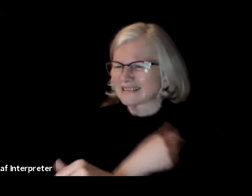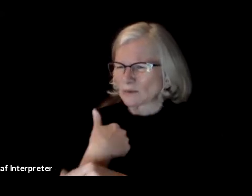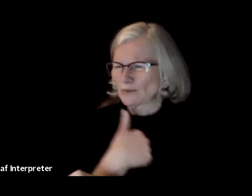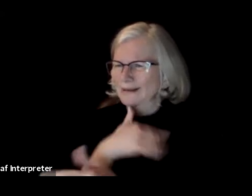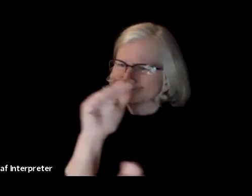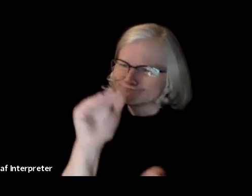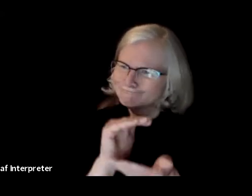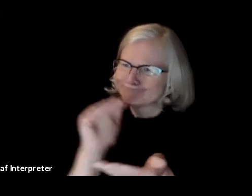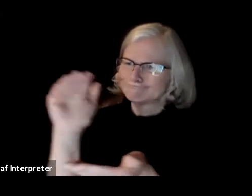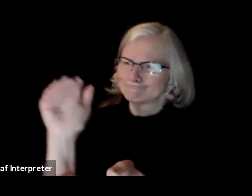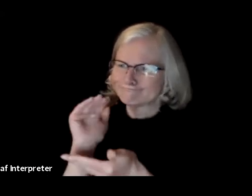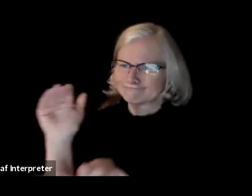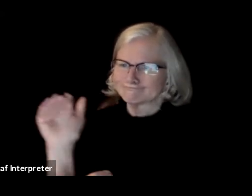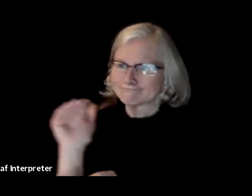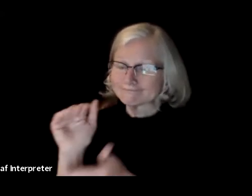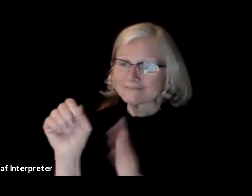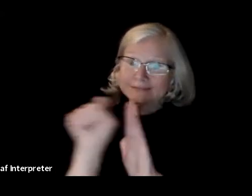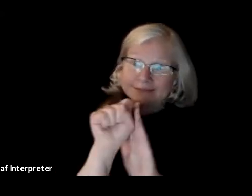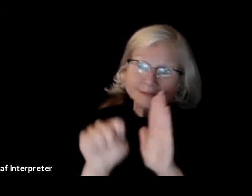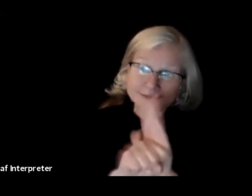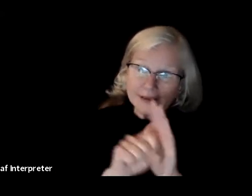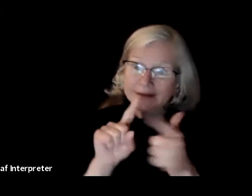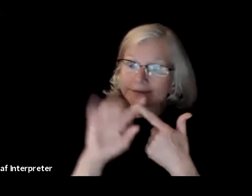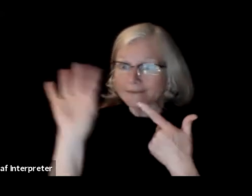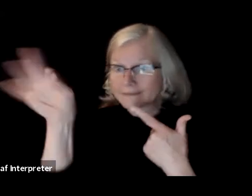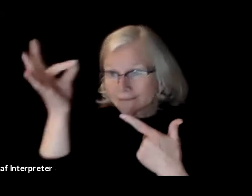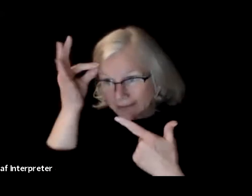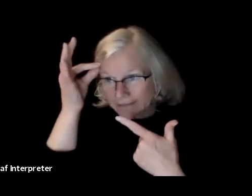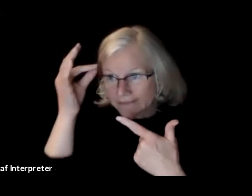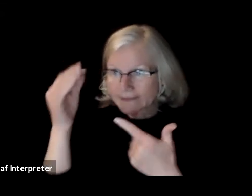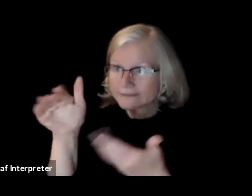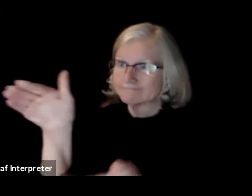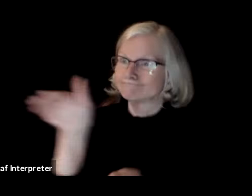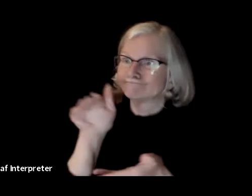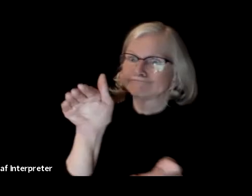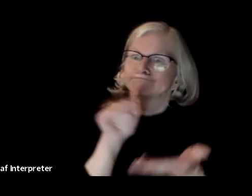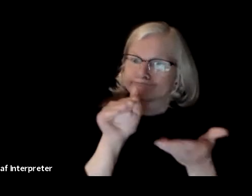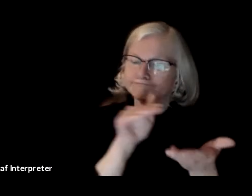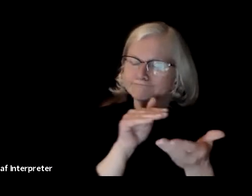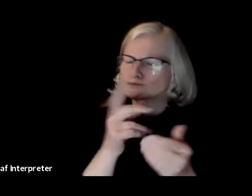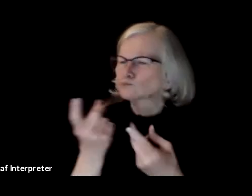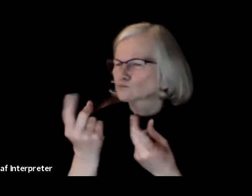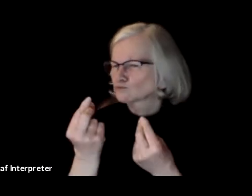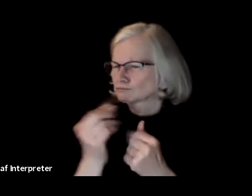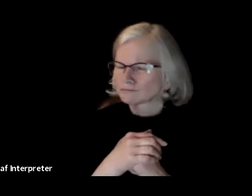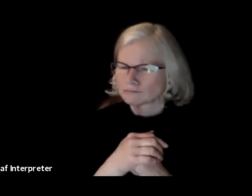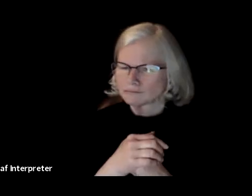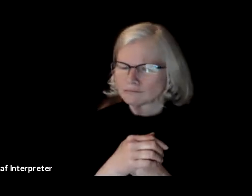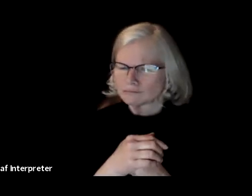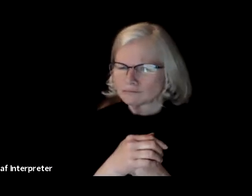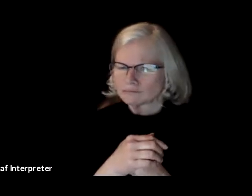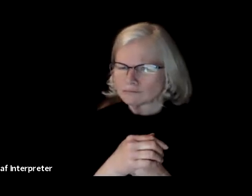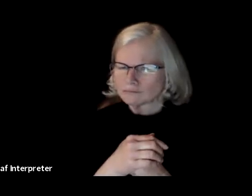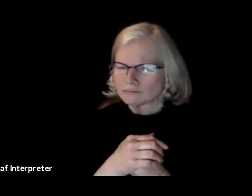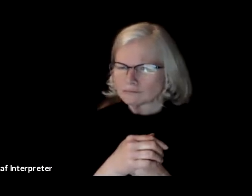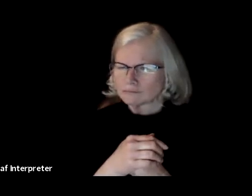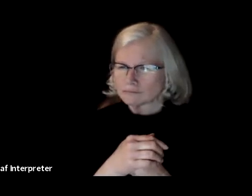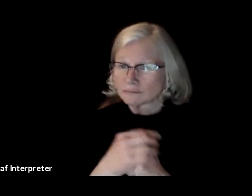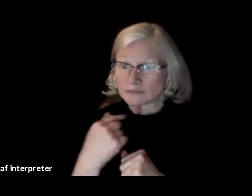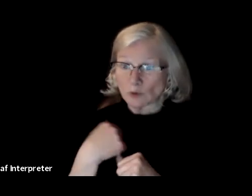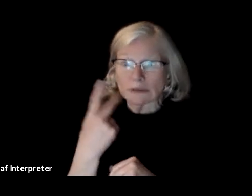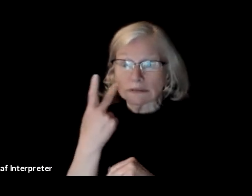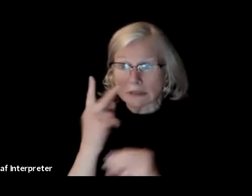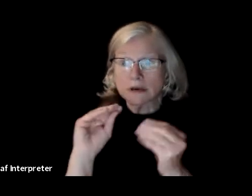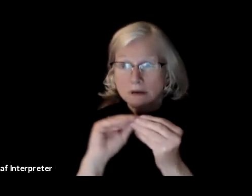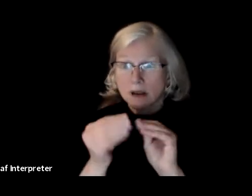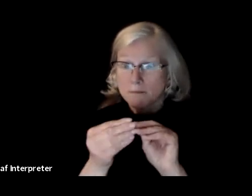the federal allocation to community pharmacies and the like. But we have seen, some incremental improvements in recent weeks,